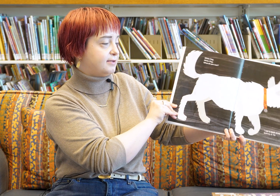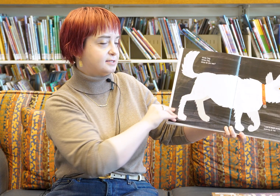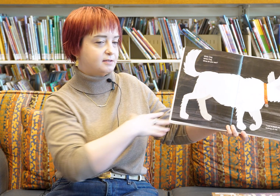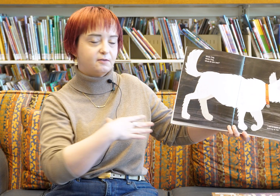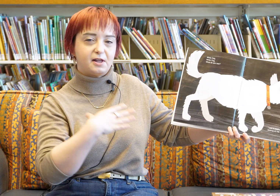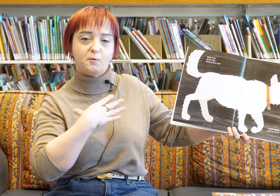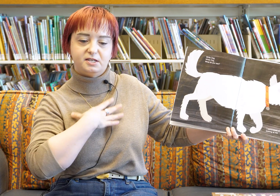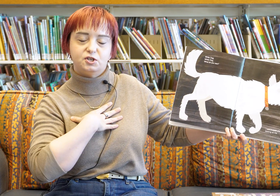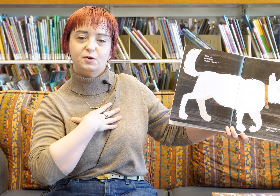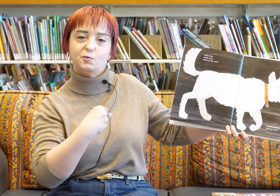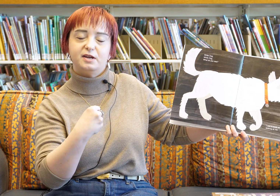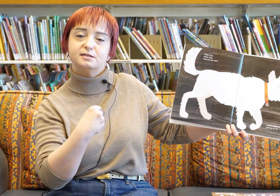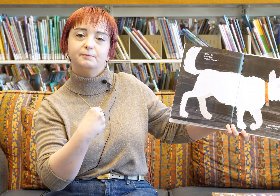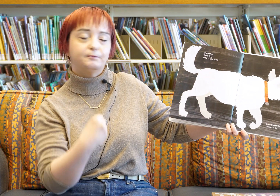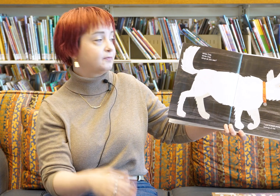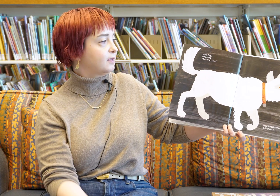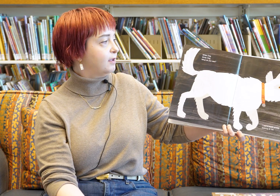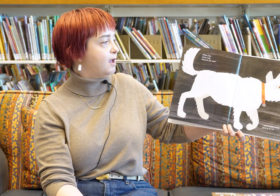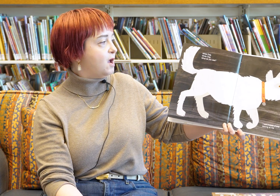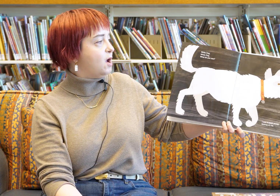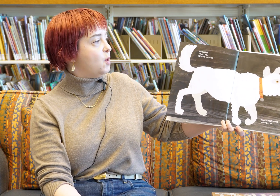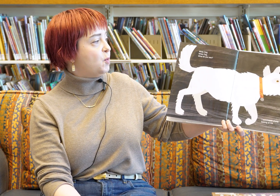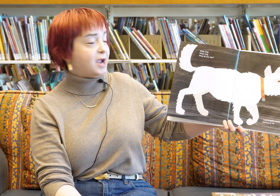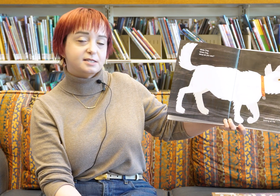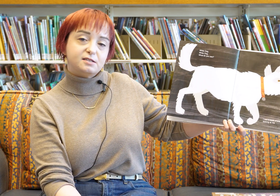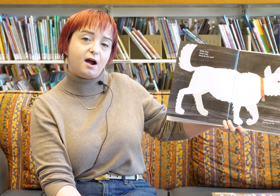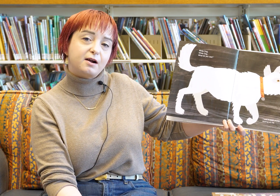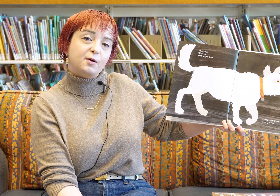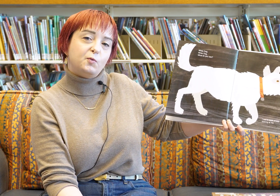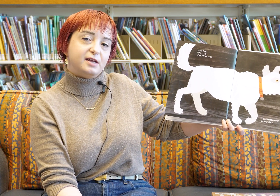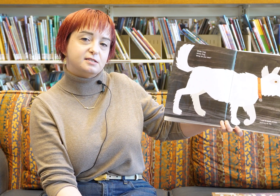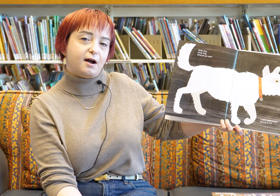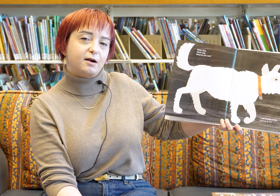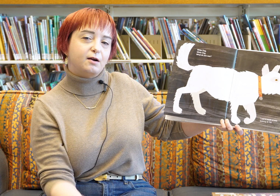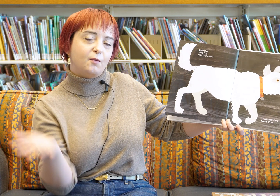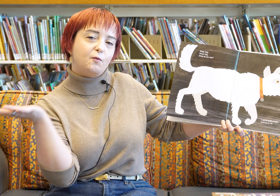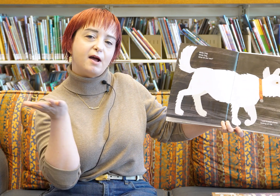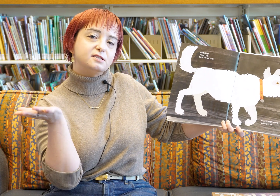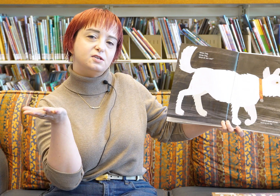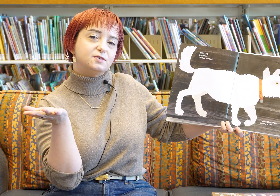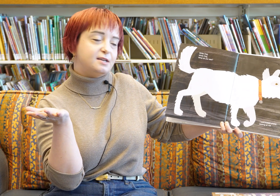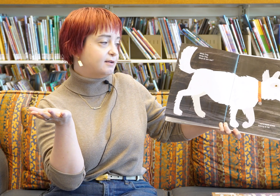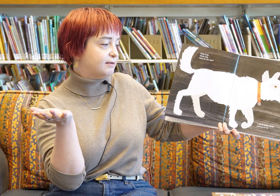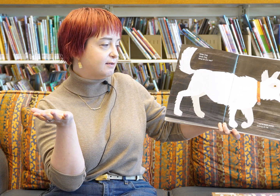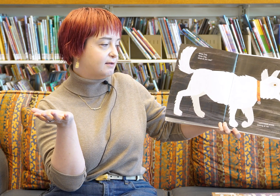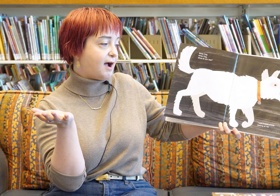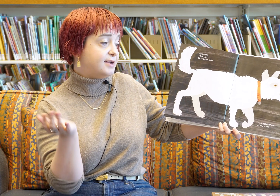signs. Think of it like a white t-shirt, white. White dog, what do you see? I